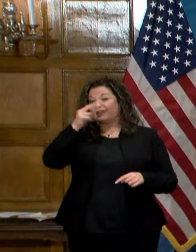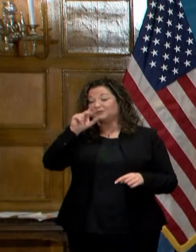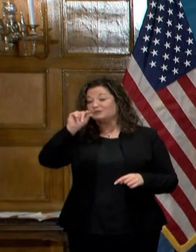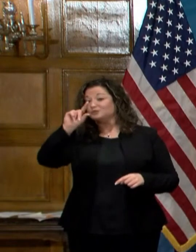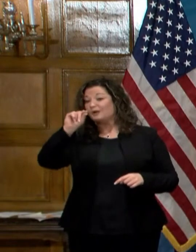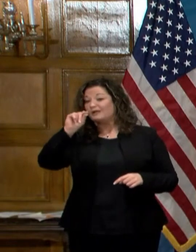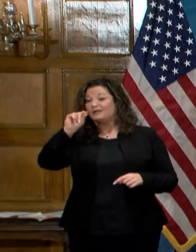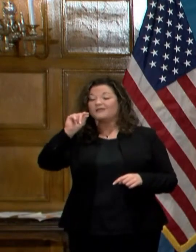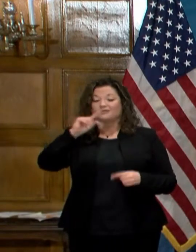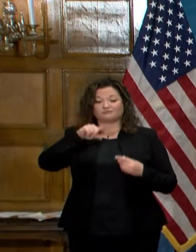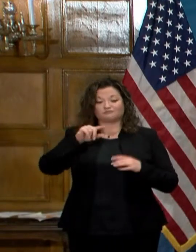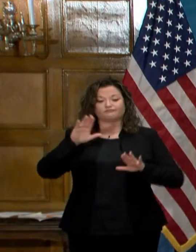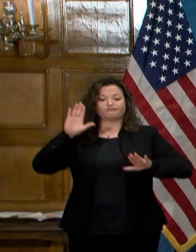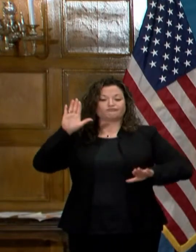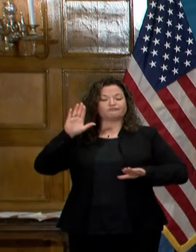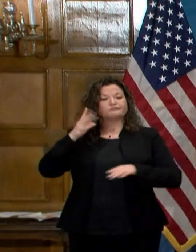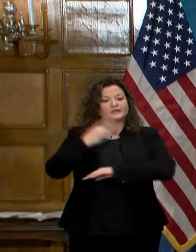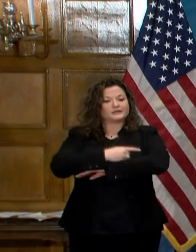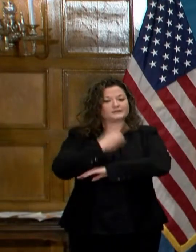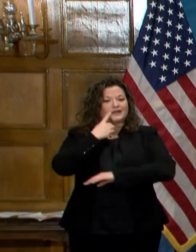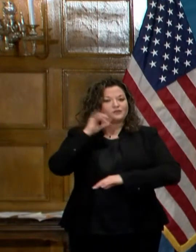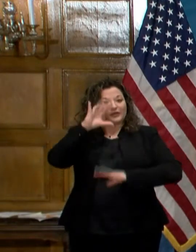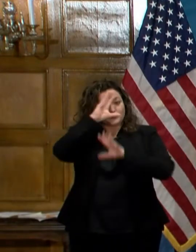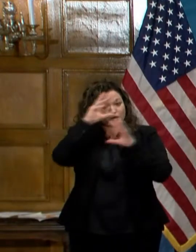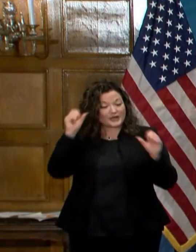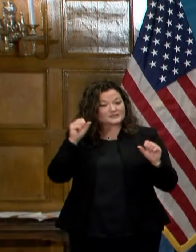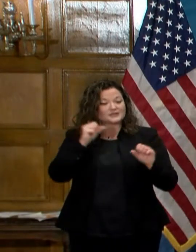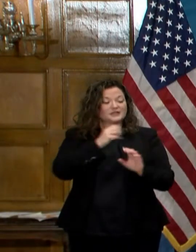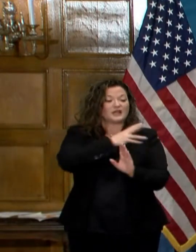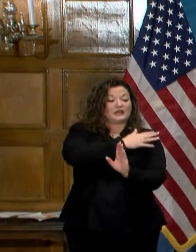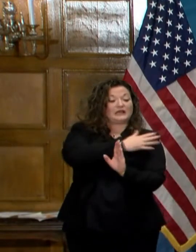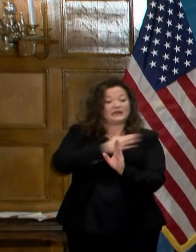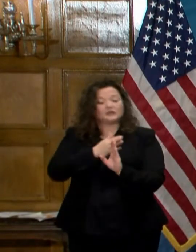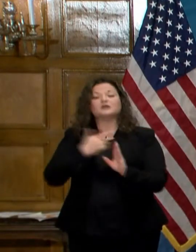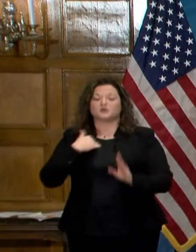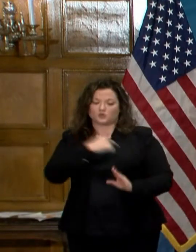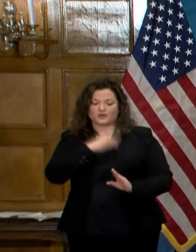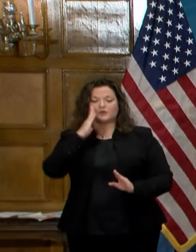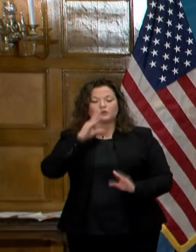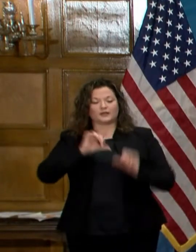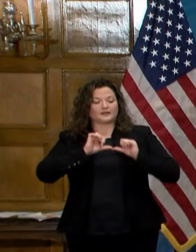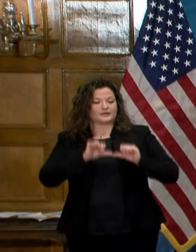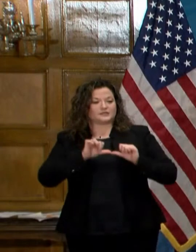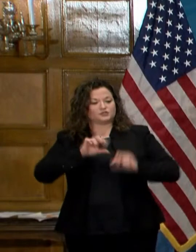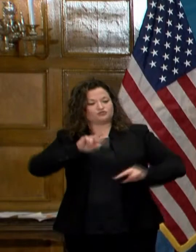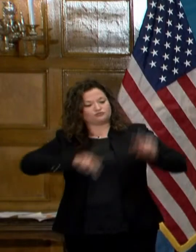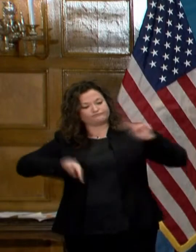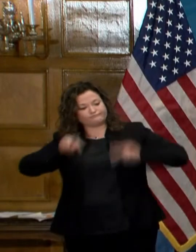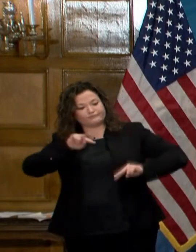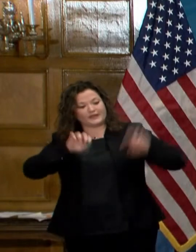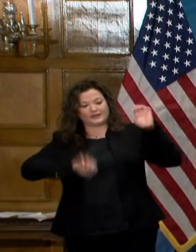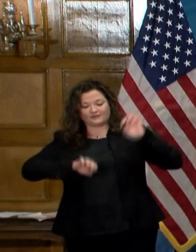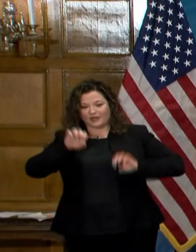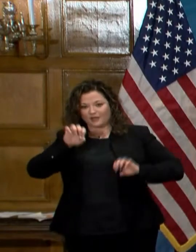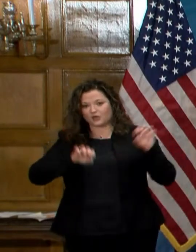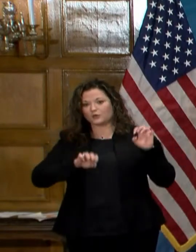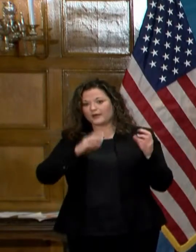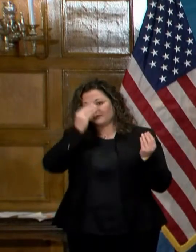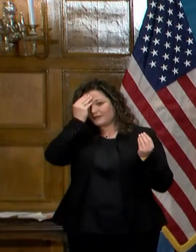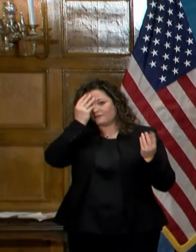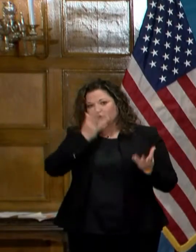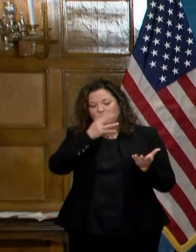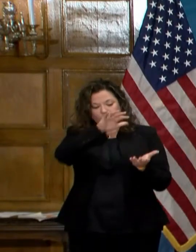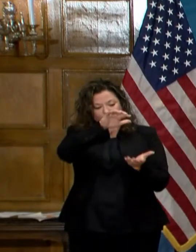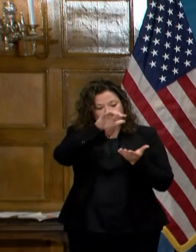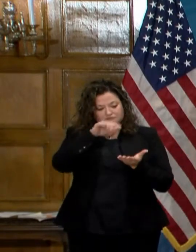president, and days leading up to that. We'll continue to evaluate the information that we have and